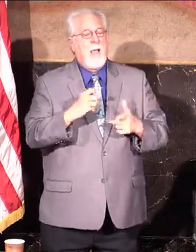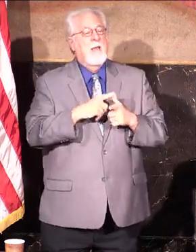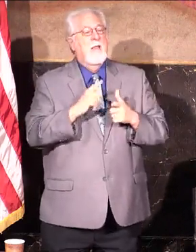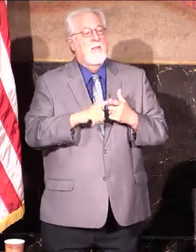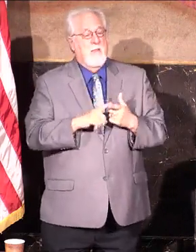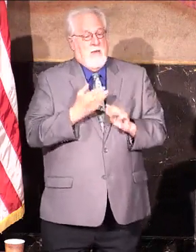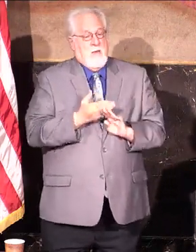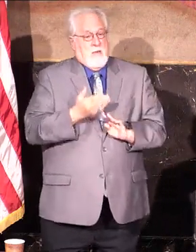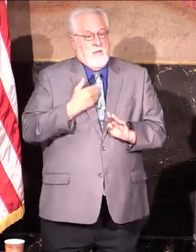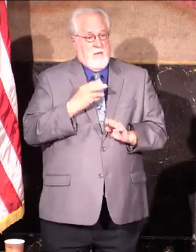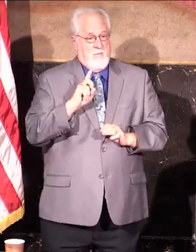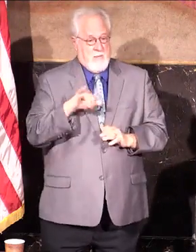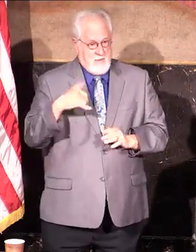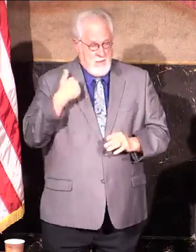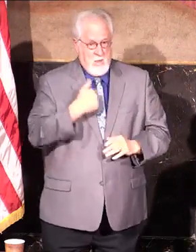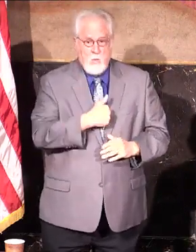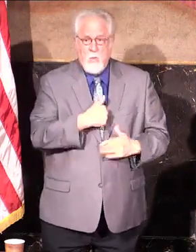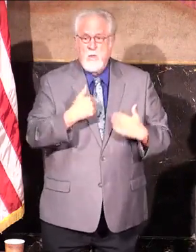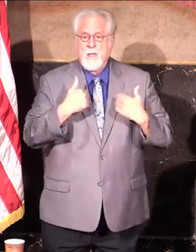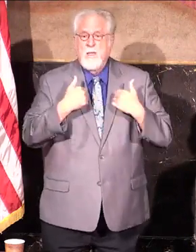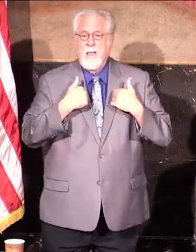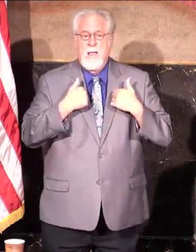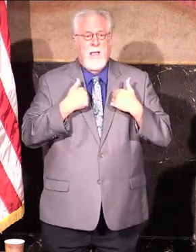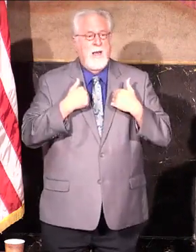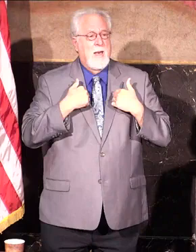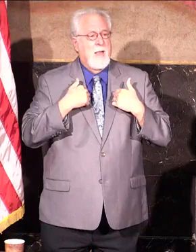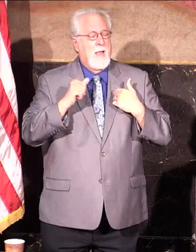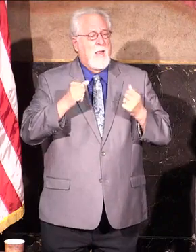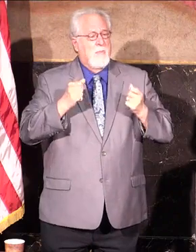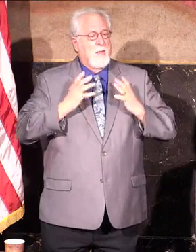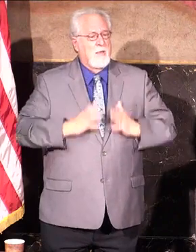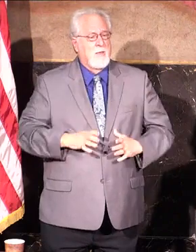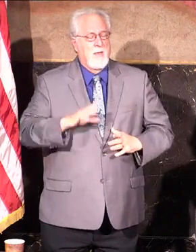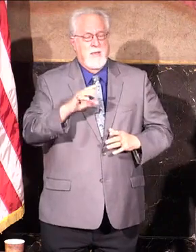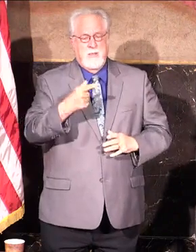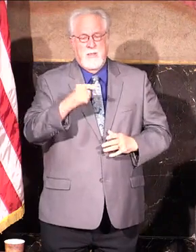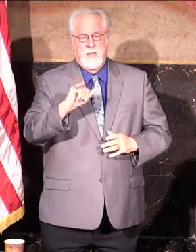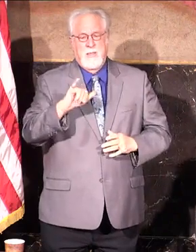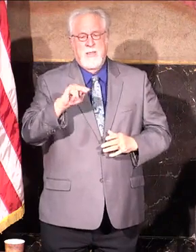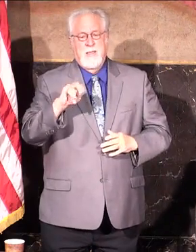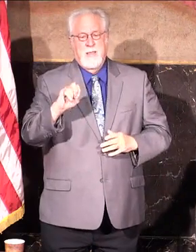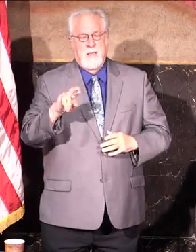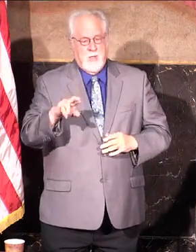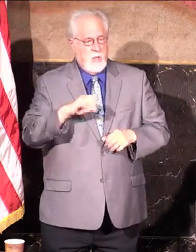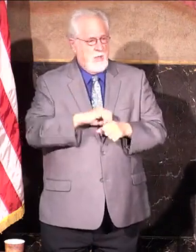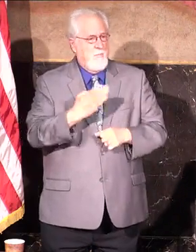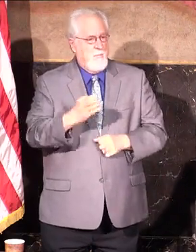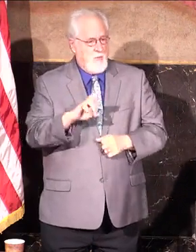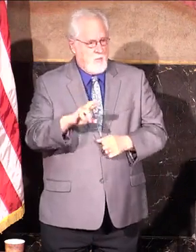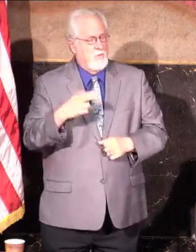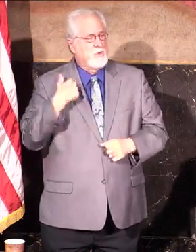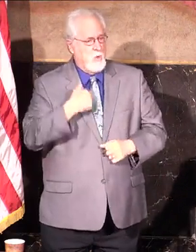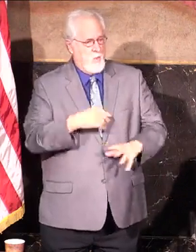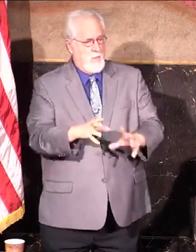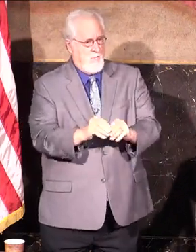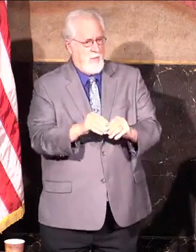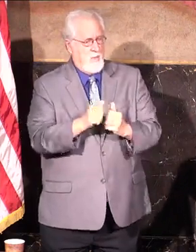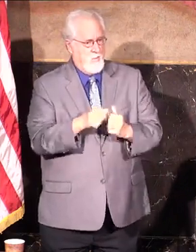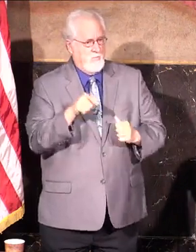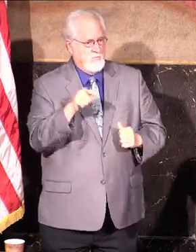on the previous day, we had FEMA Administrator Peter Gaynor here in Baton Rouge that we were able to meet